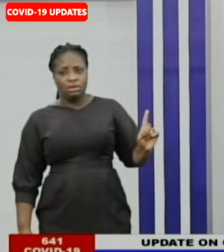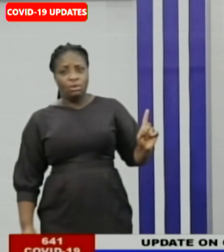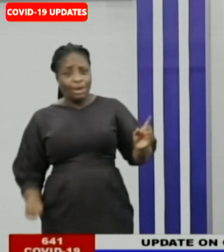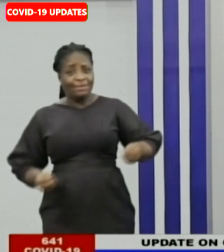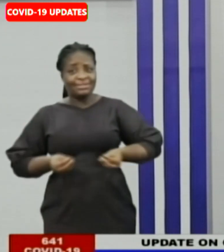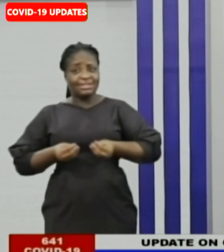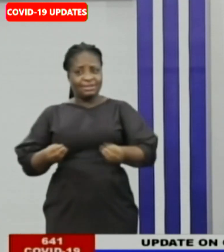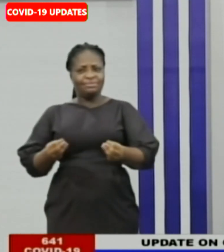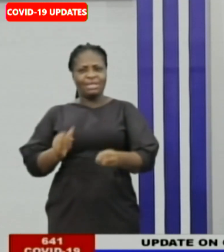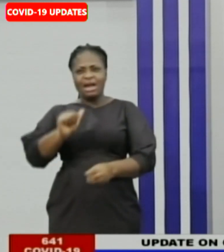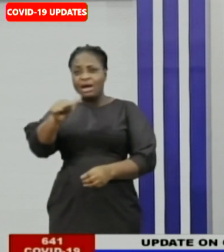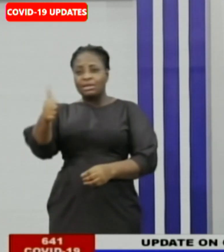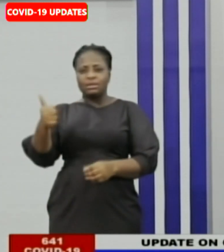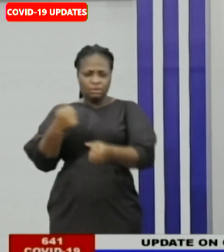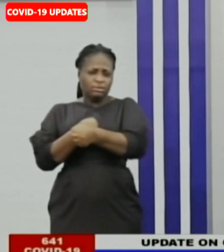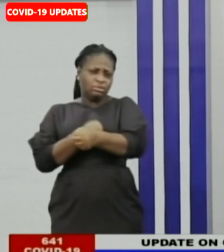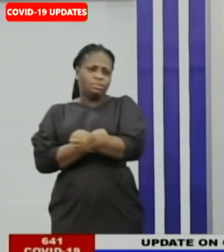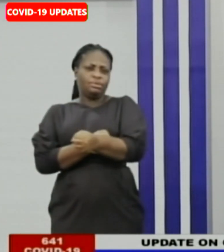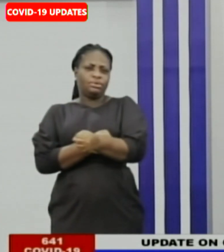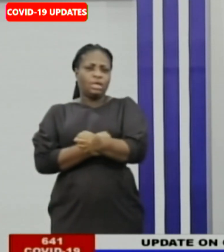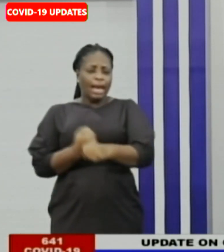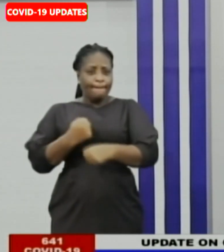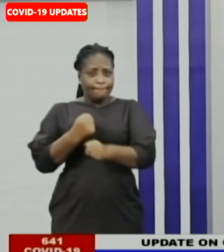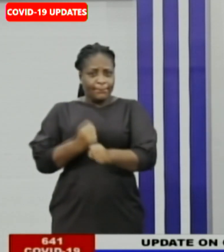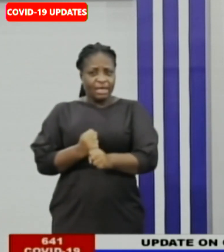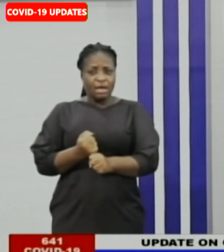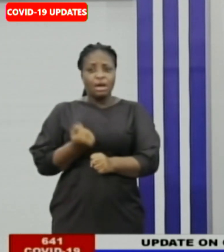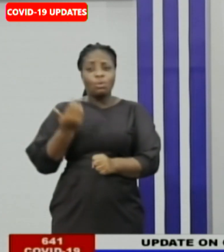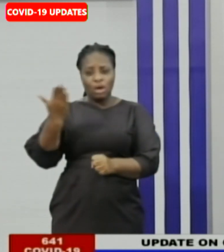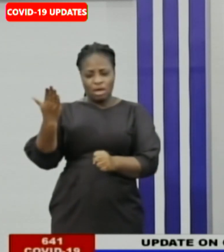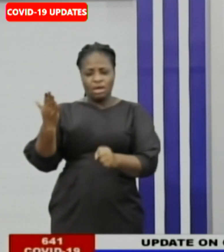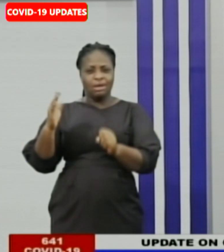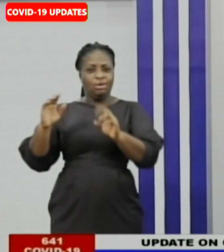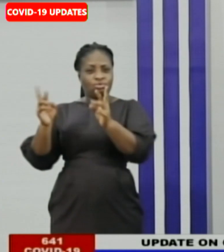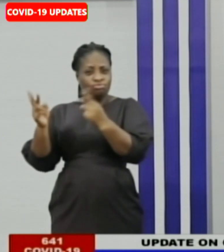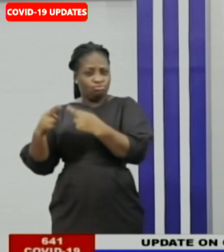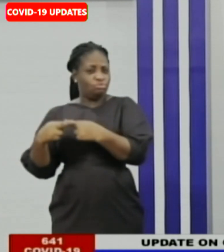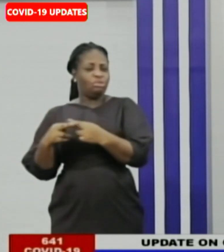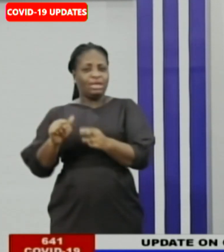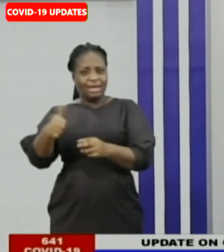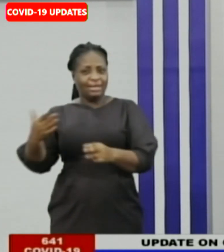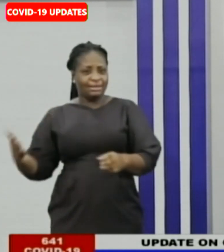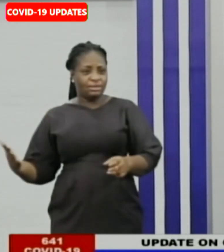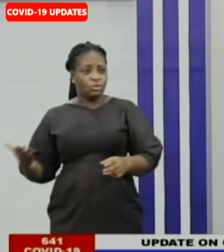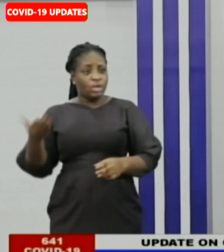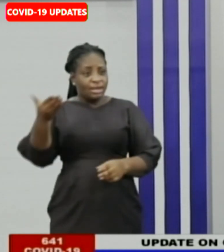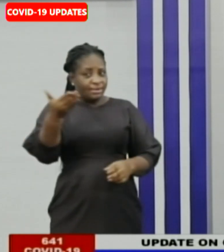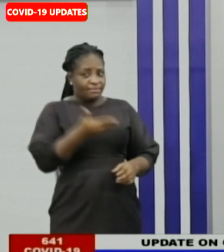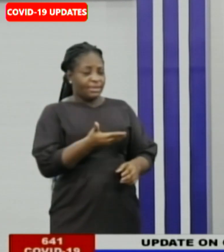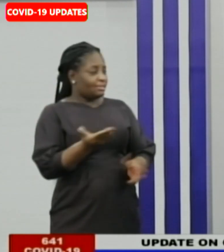them and all others support and also make available our facilities in our communities. I would invite him up